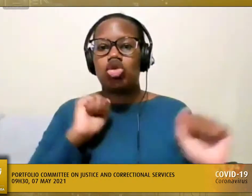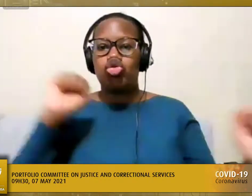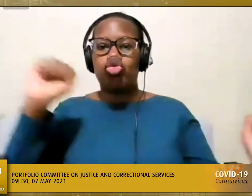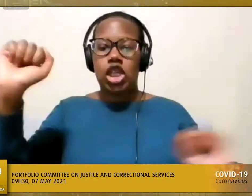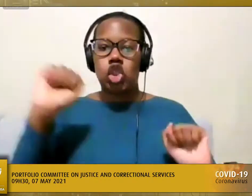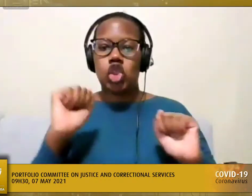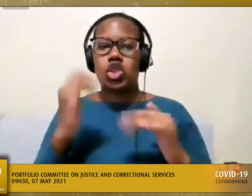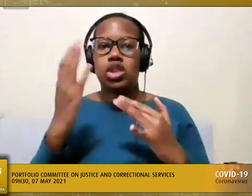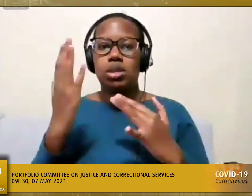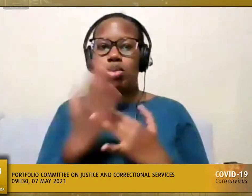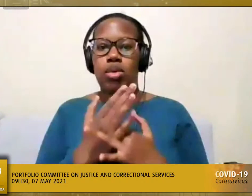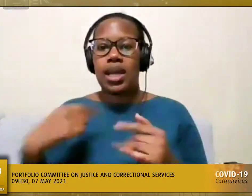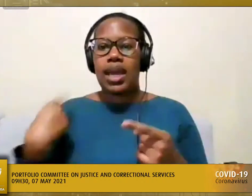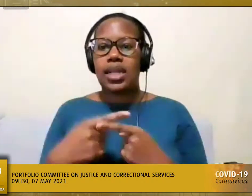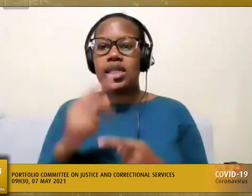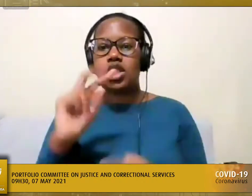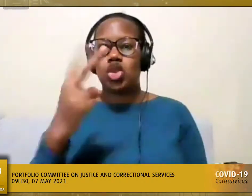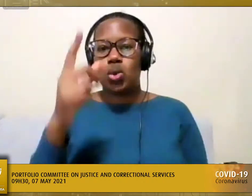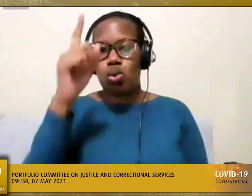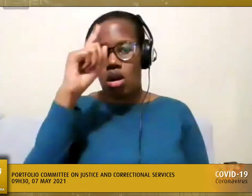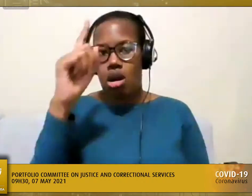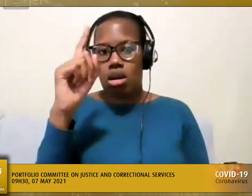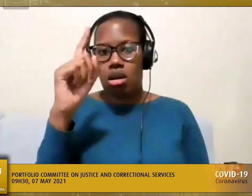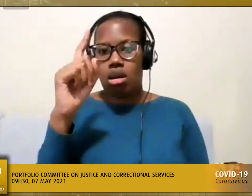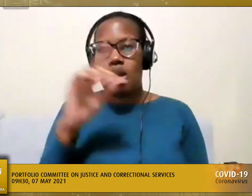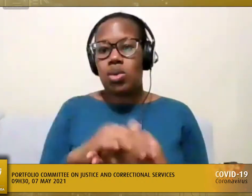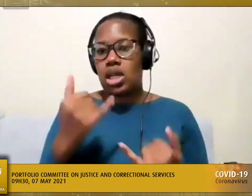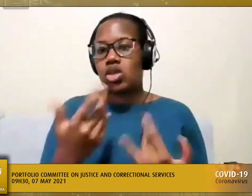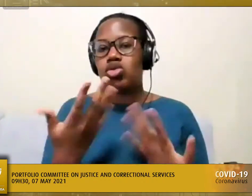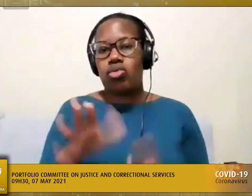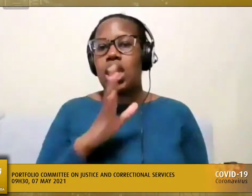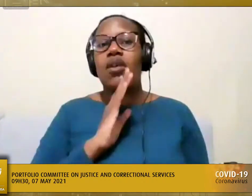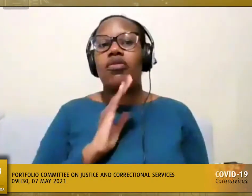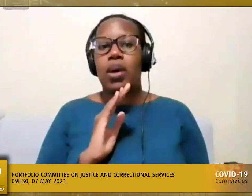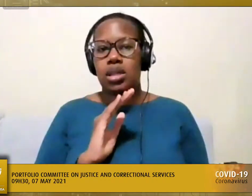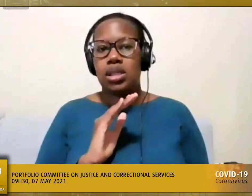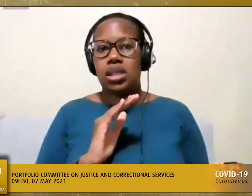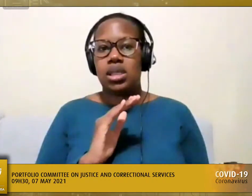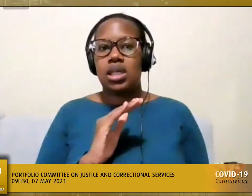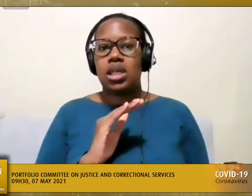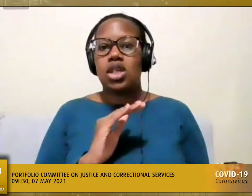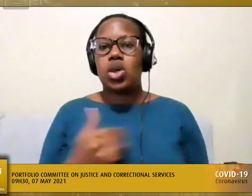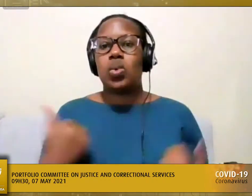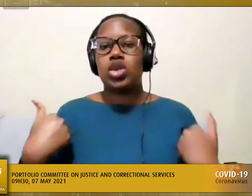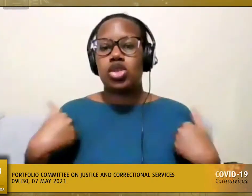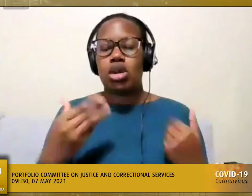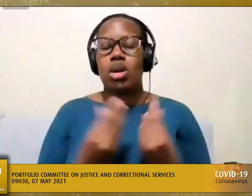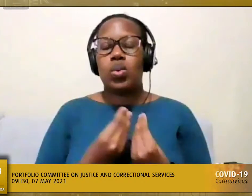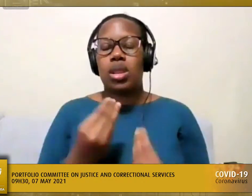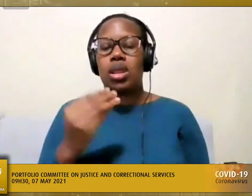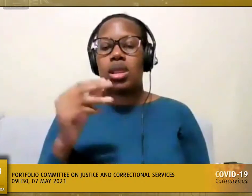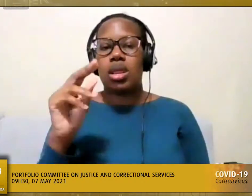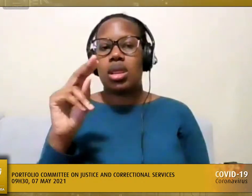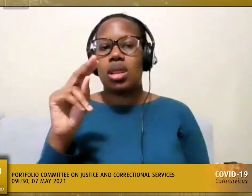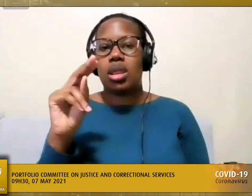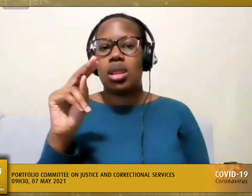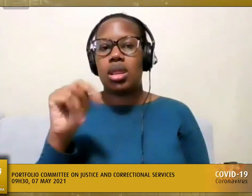break until two o'clock because it's already half past so that we can start with the